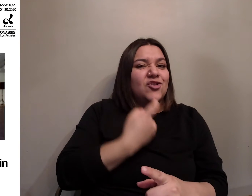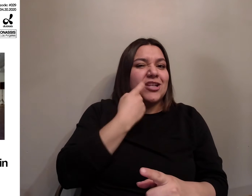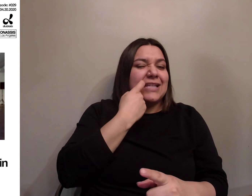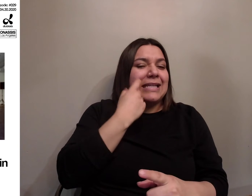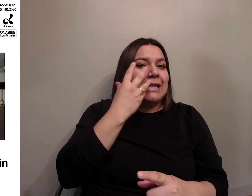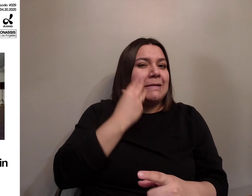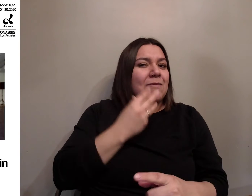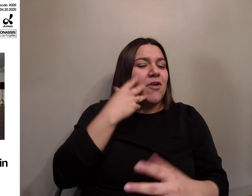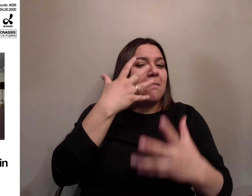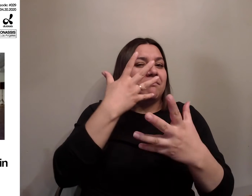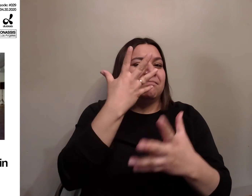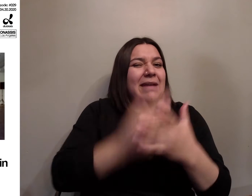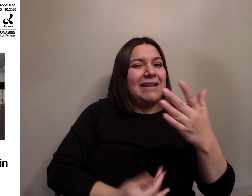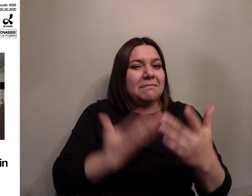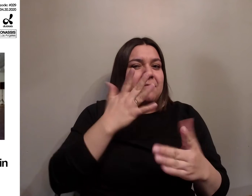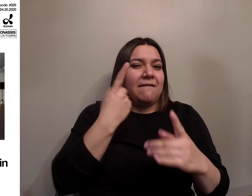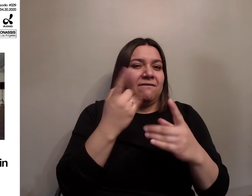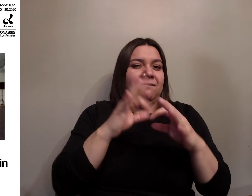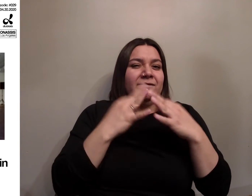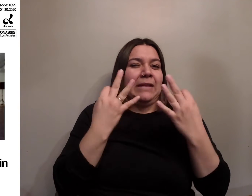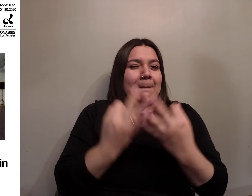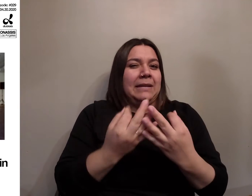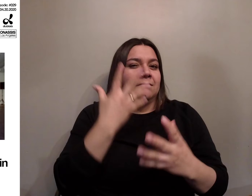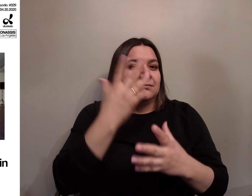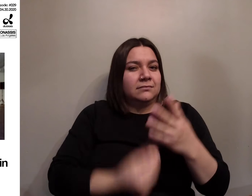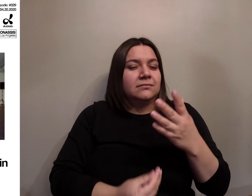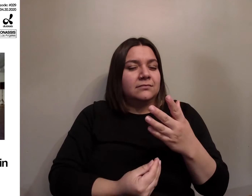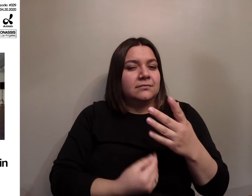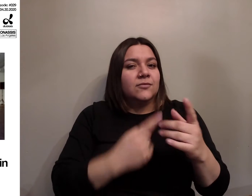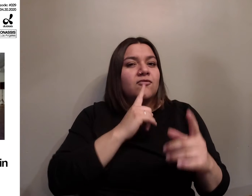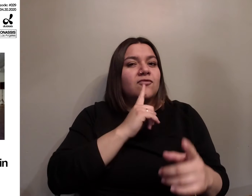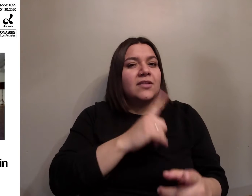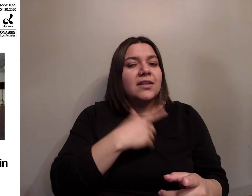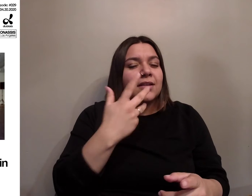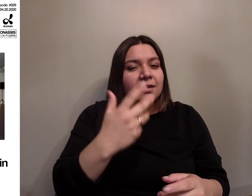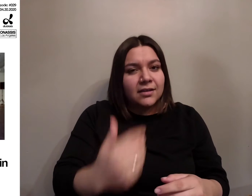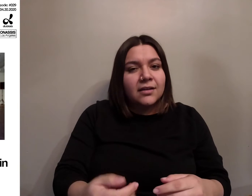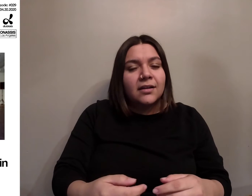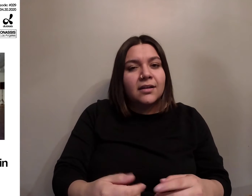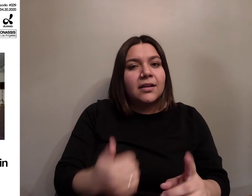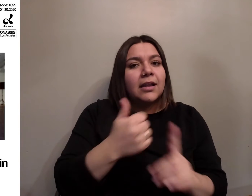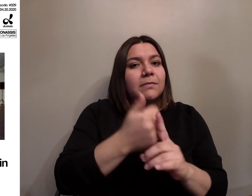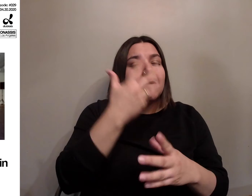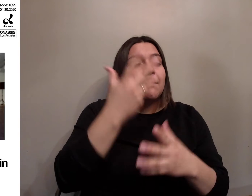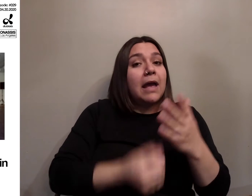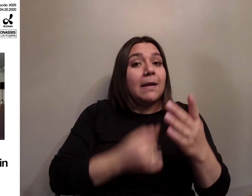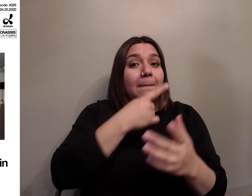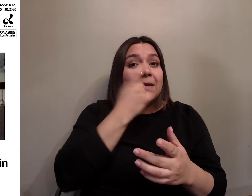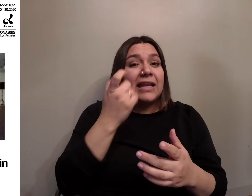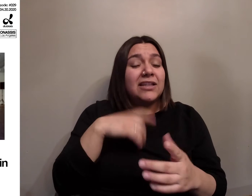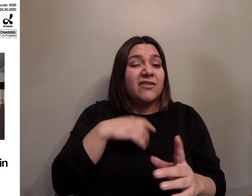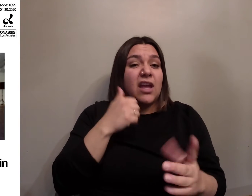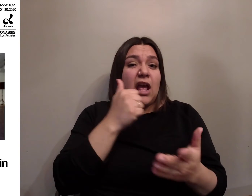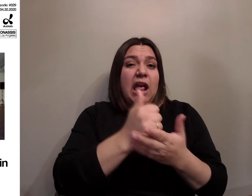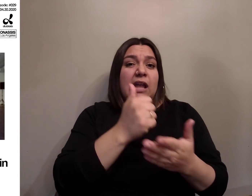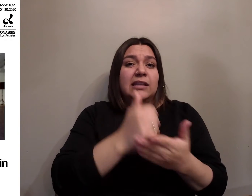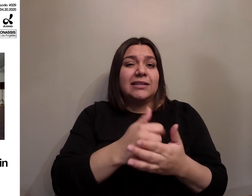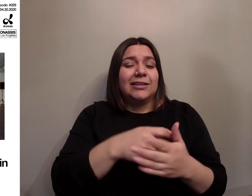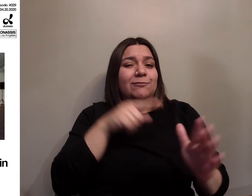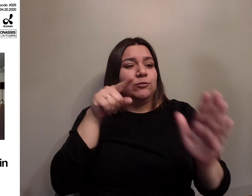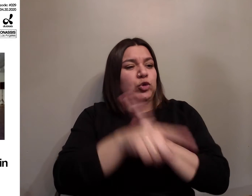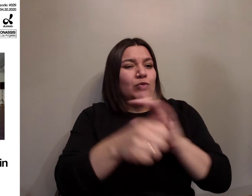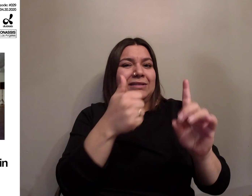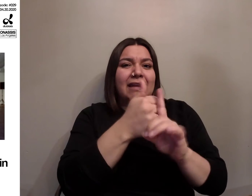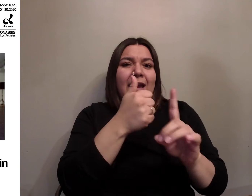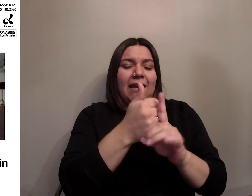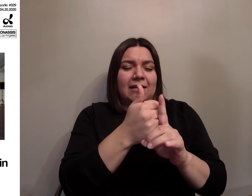mixed experience that I had that I was very unfamiliar with, and I wanted